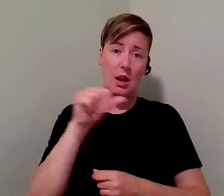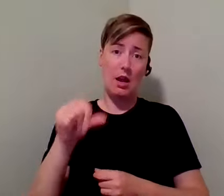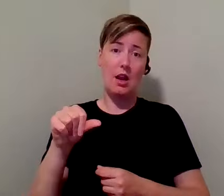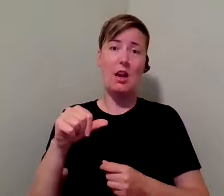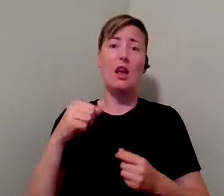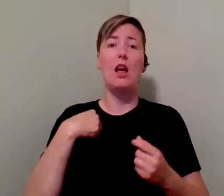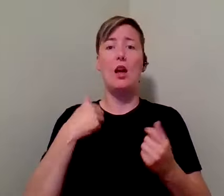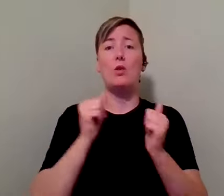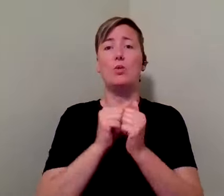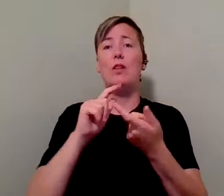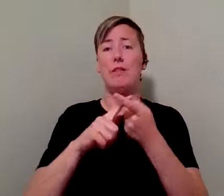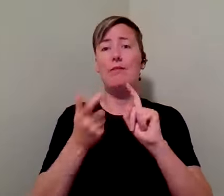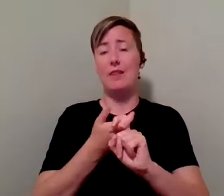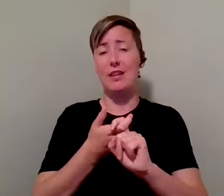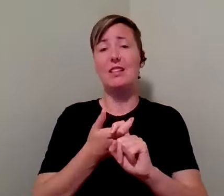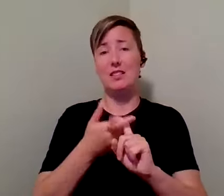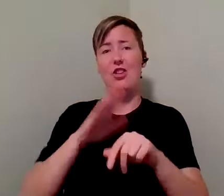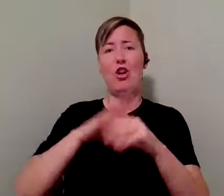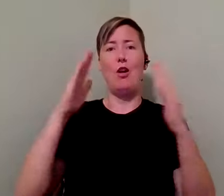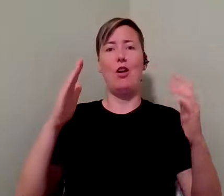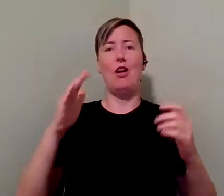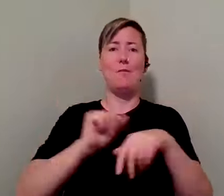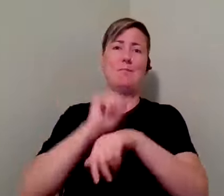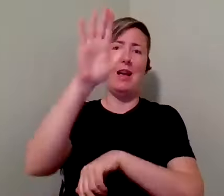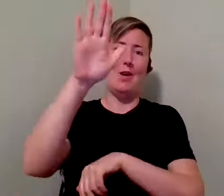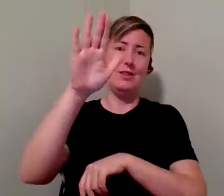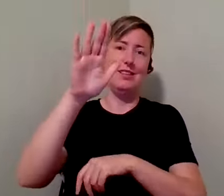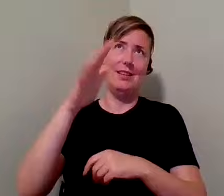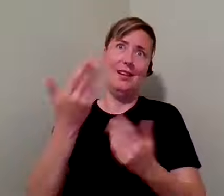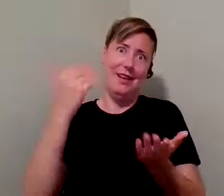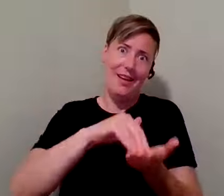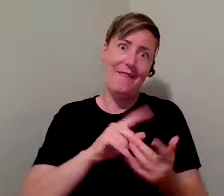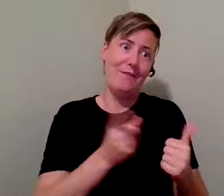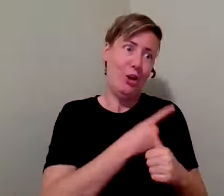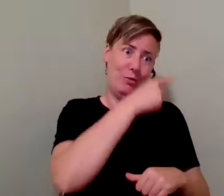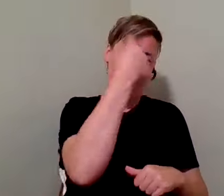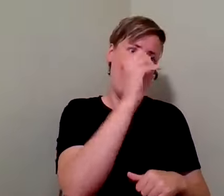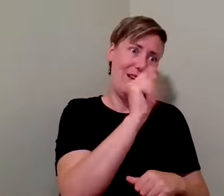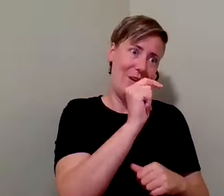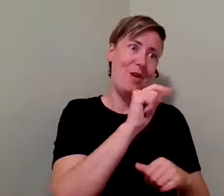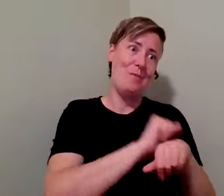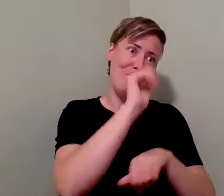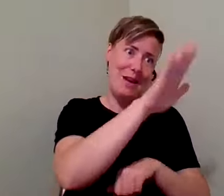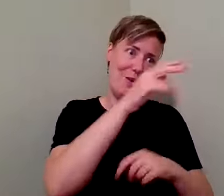mountain. God has a sense of humor. My first blackout was on top of a mountain, and my last drink was on top of a mountain.